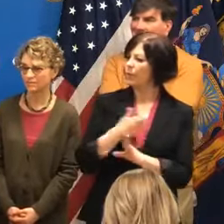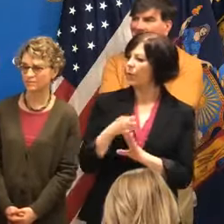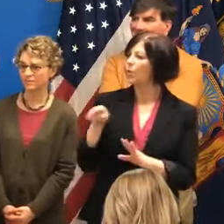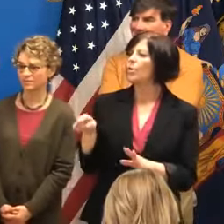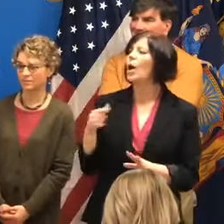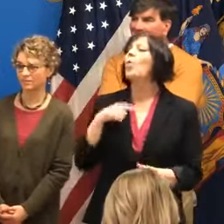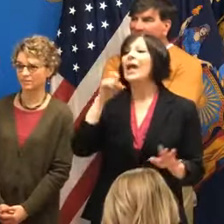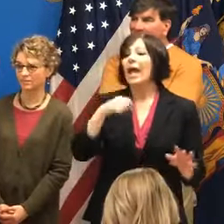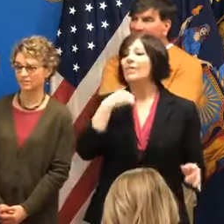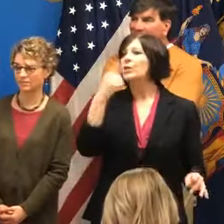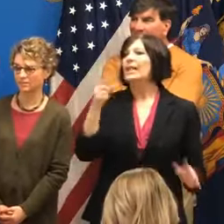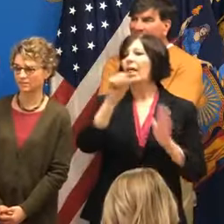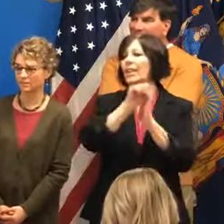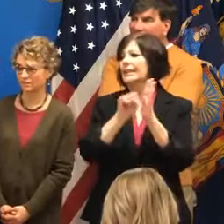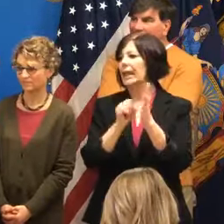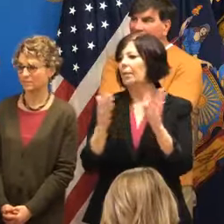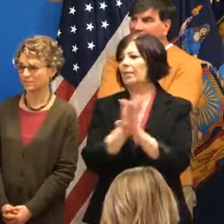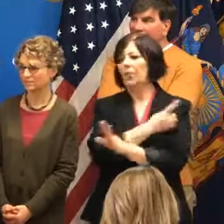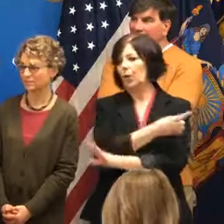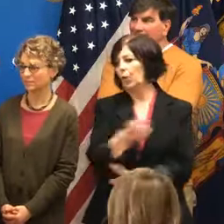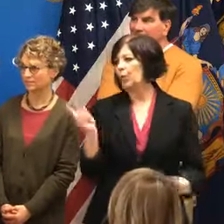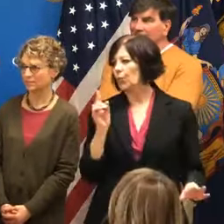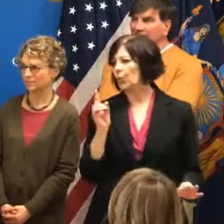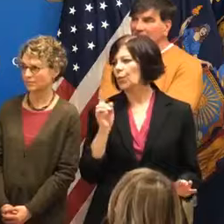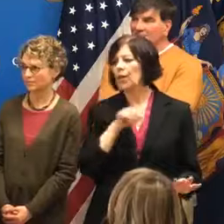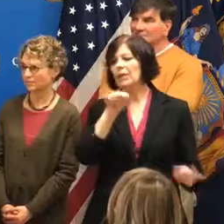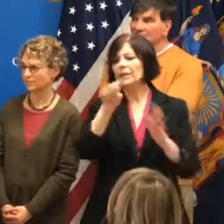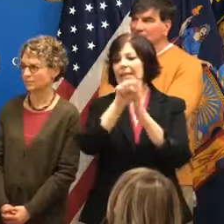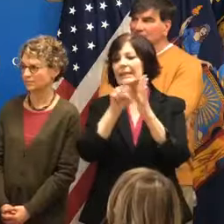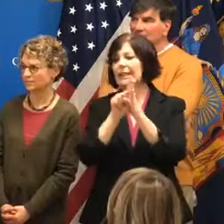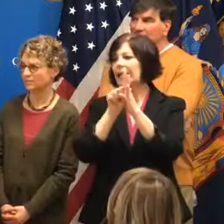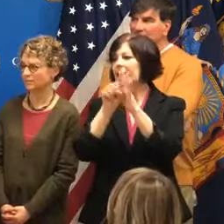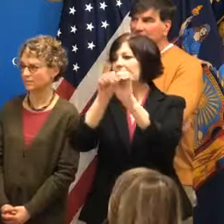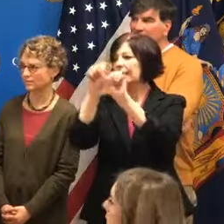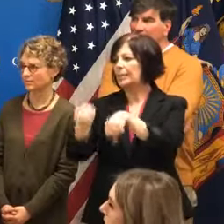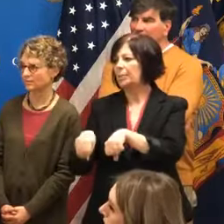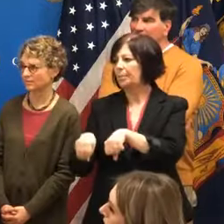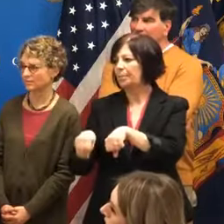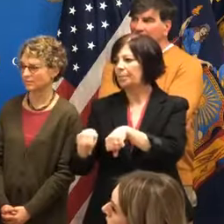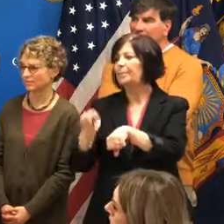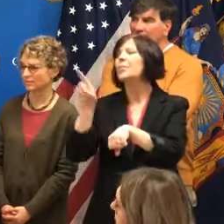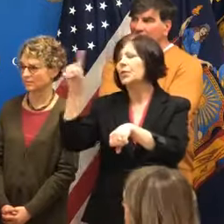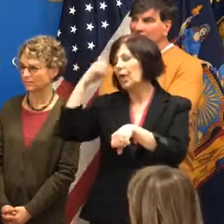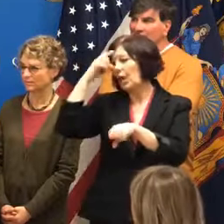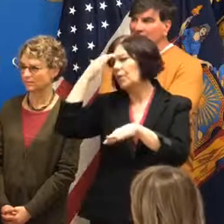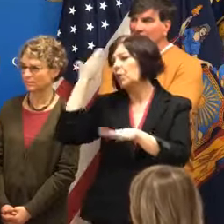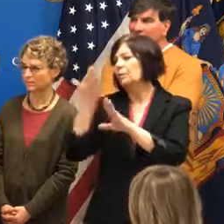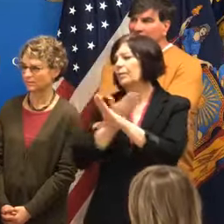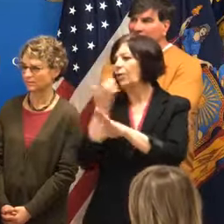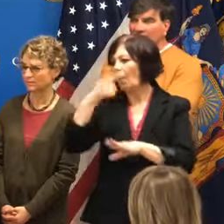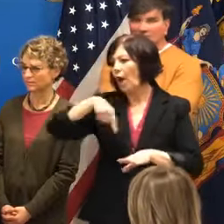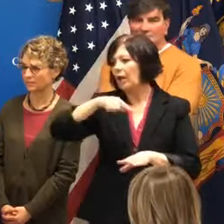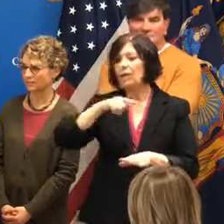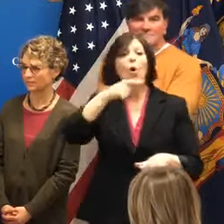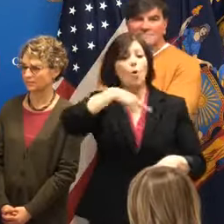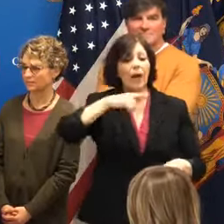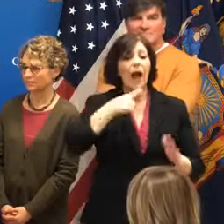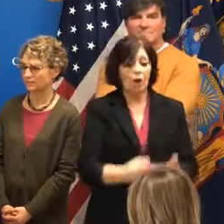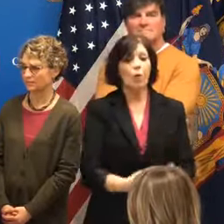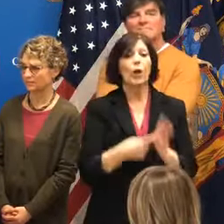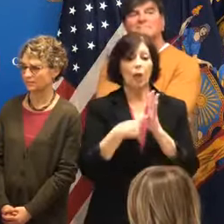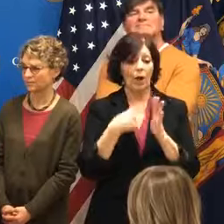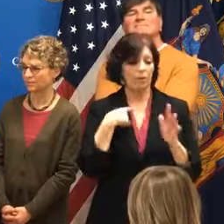have to disclose it to the state. It goes into the state system. And so, like, we are required, once we have